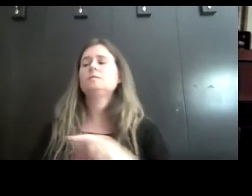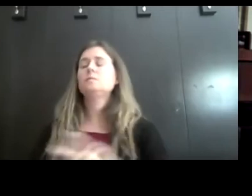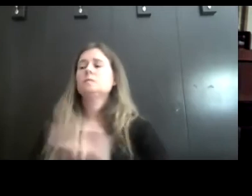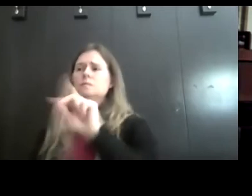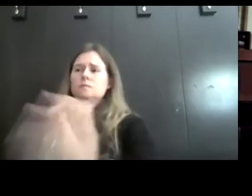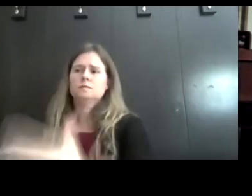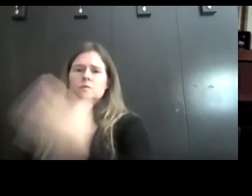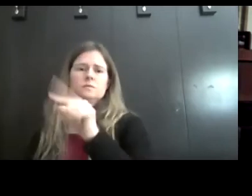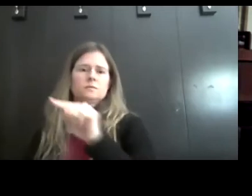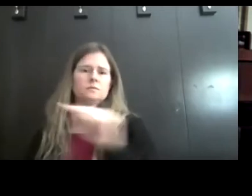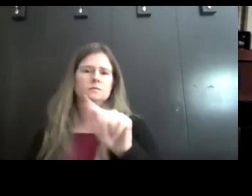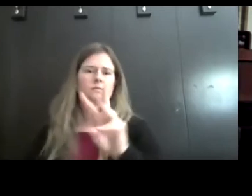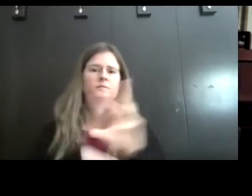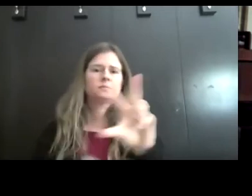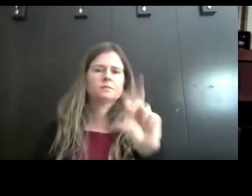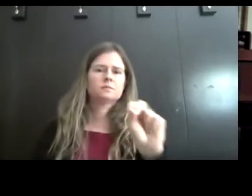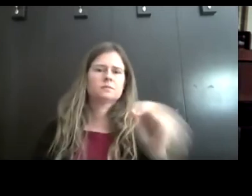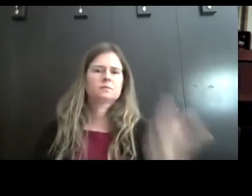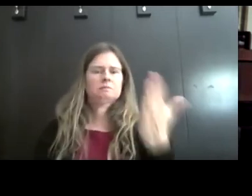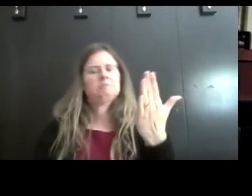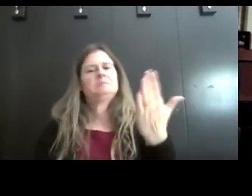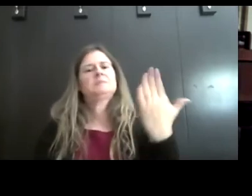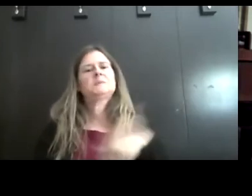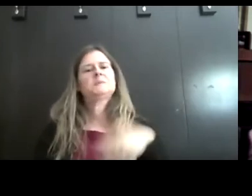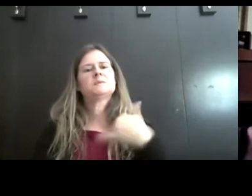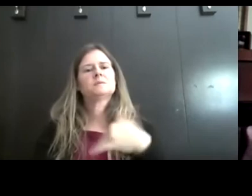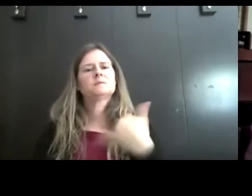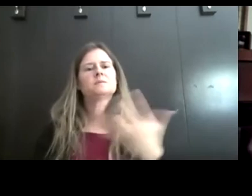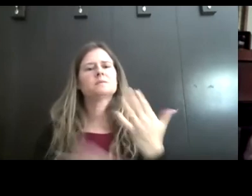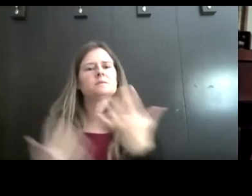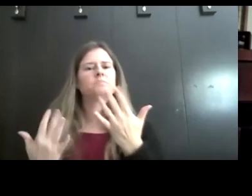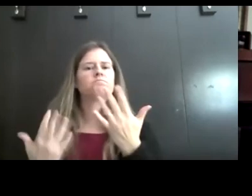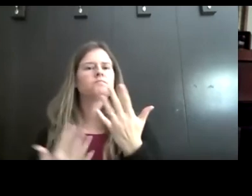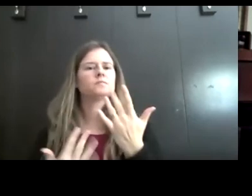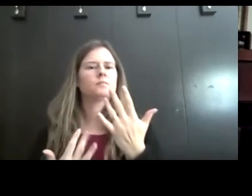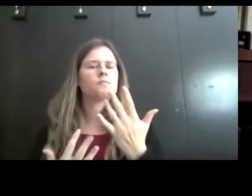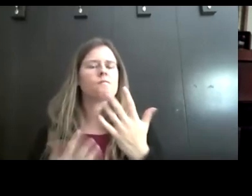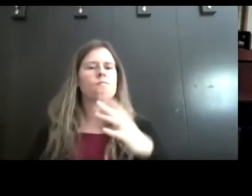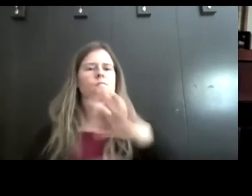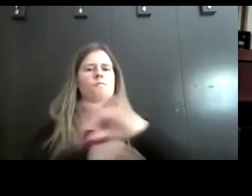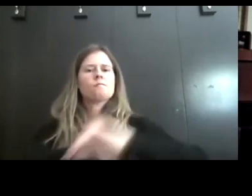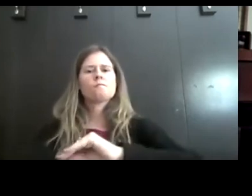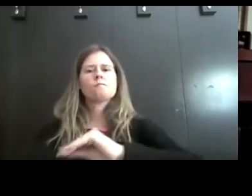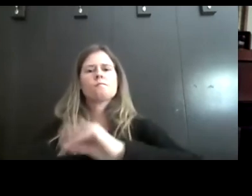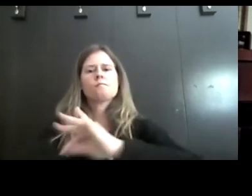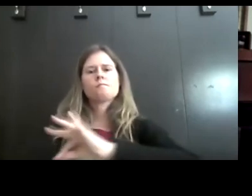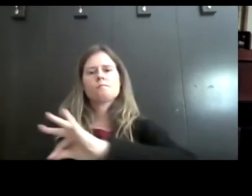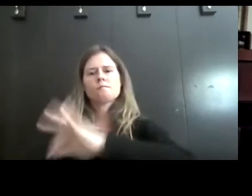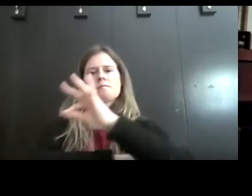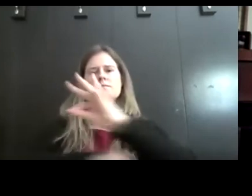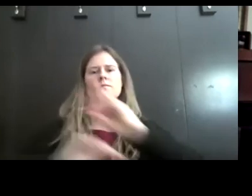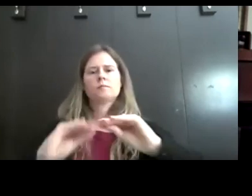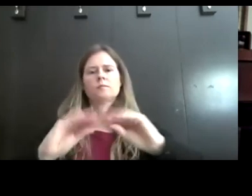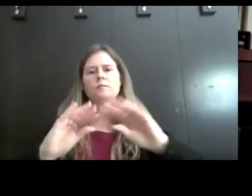2:30 to 6:30 because we wait for daylight so we can safely see and make a